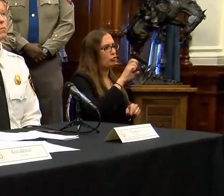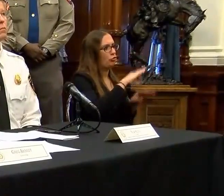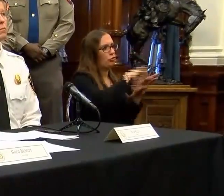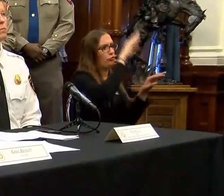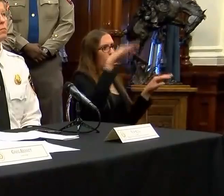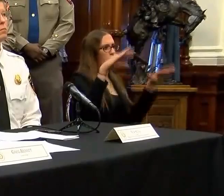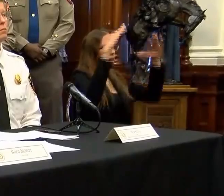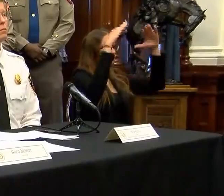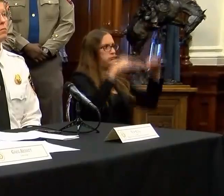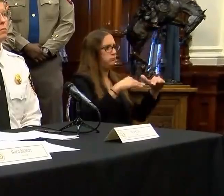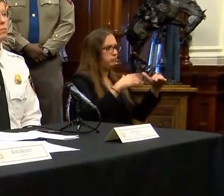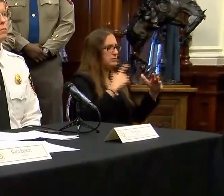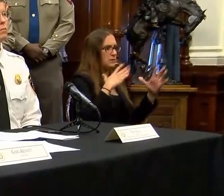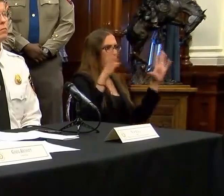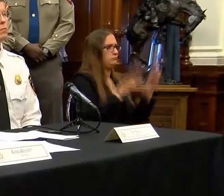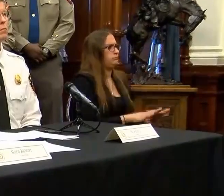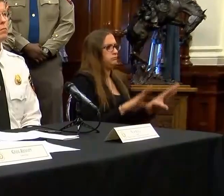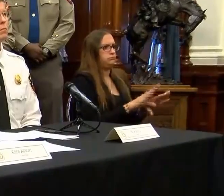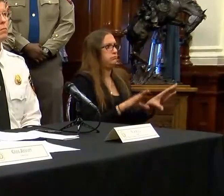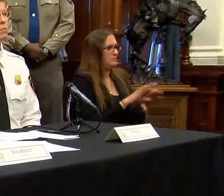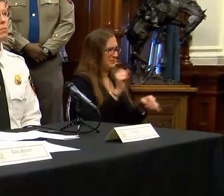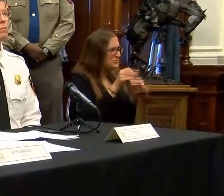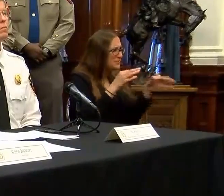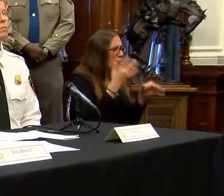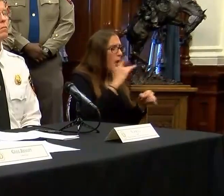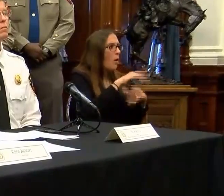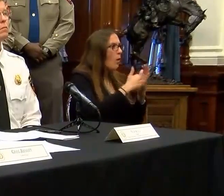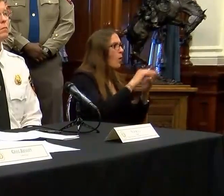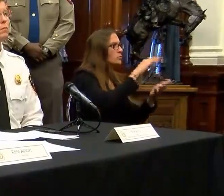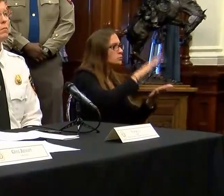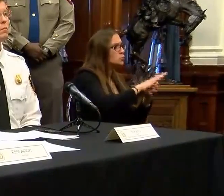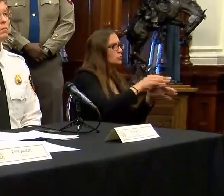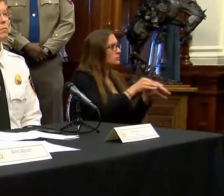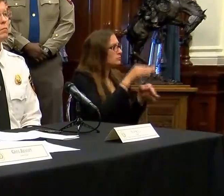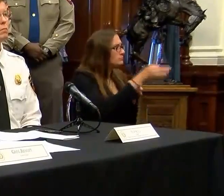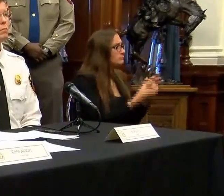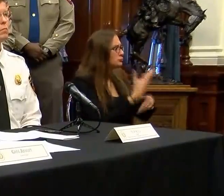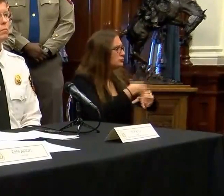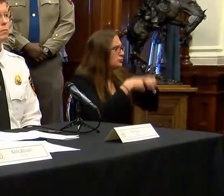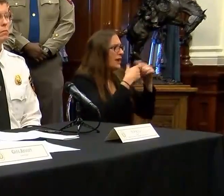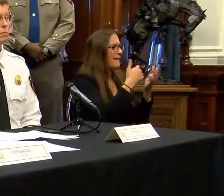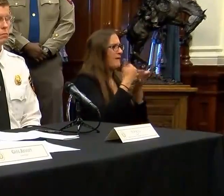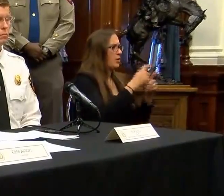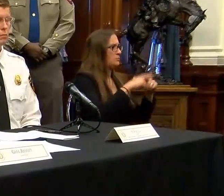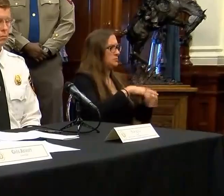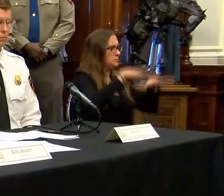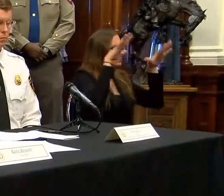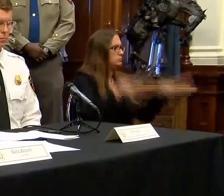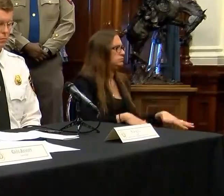explain why all these closures, the school extensions and all that, helps to flatten the curve?